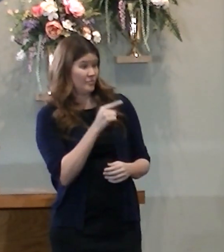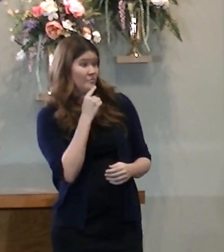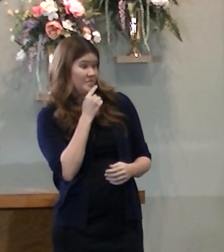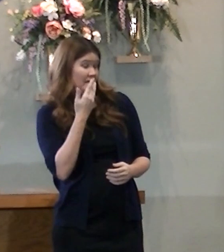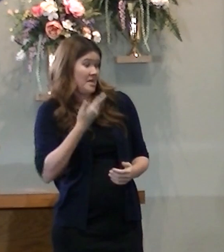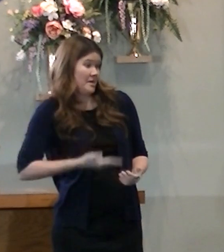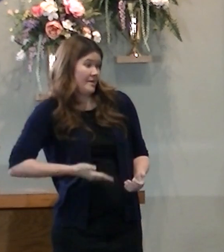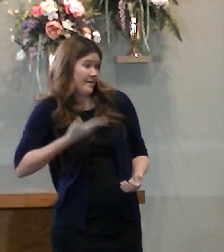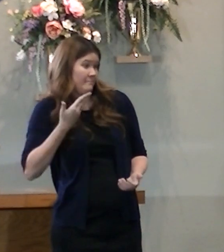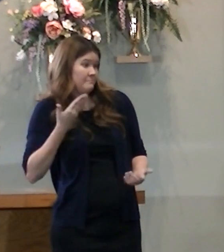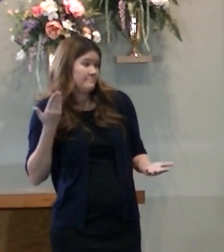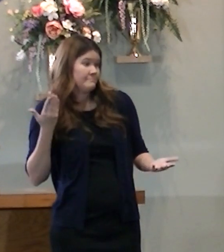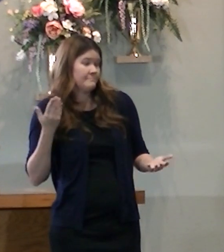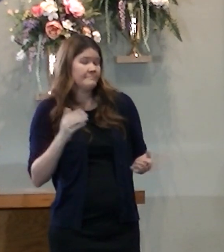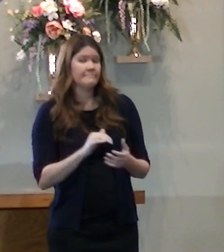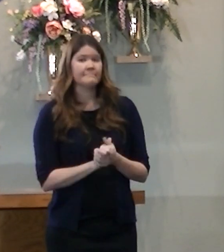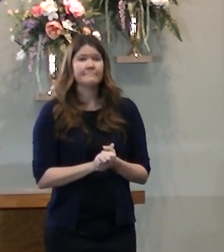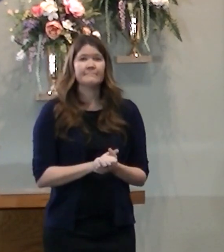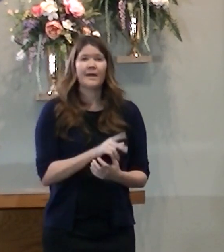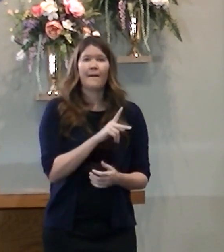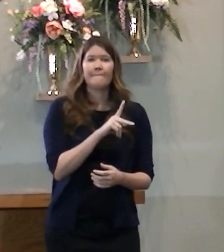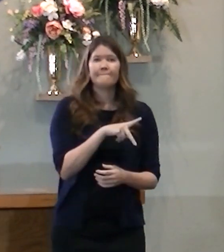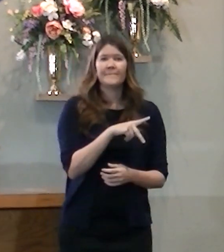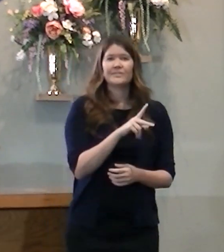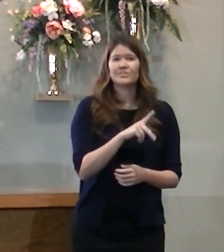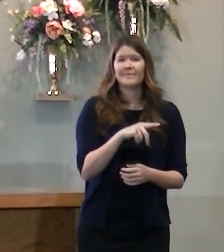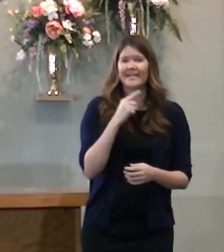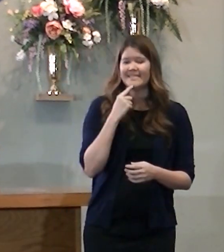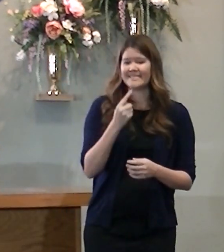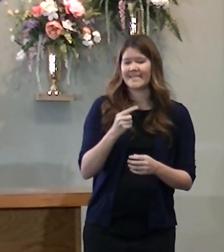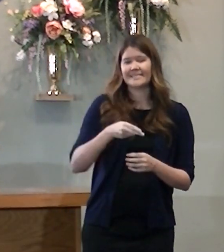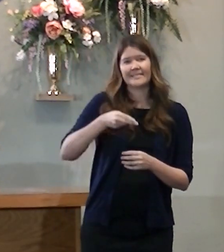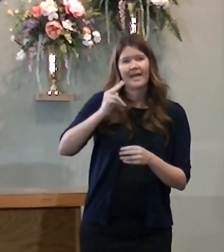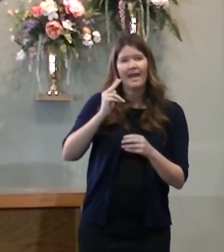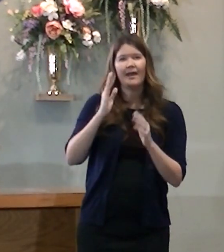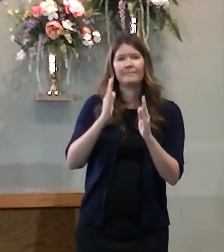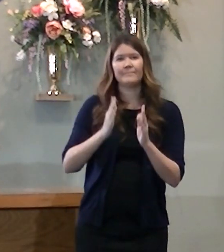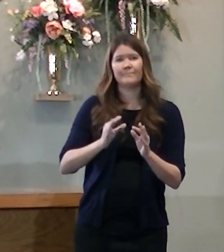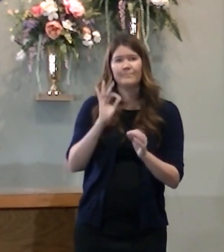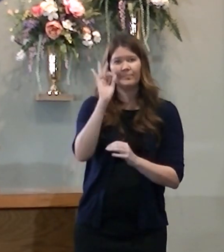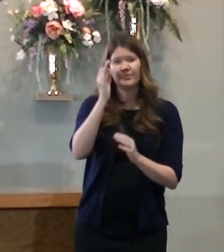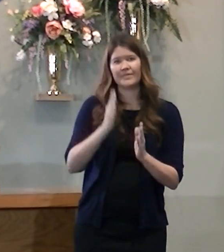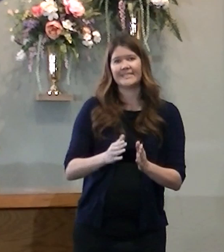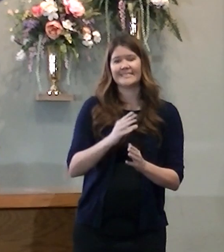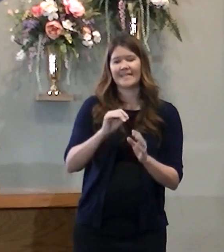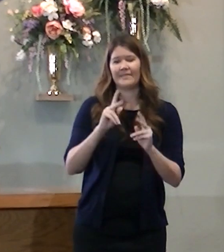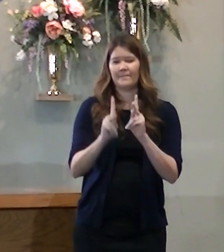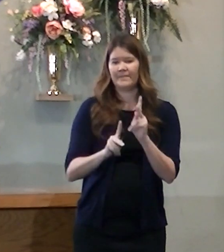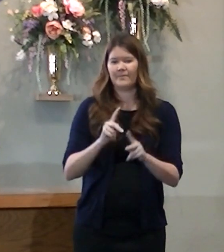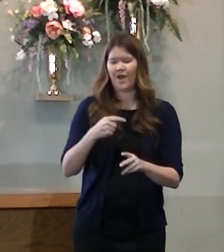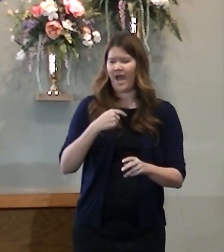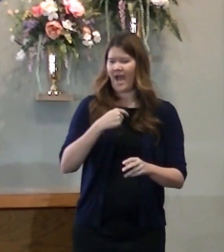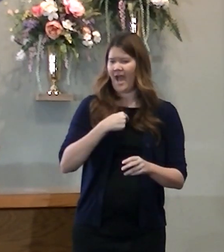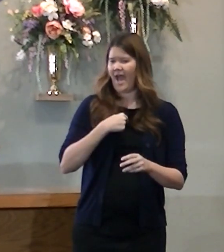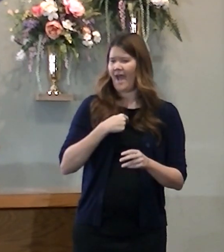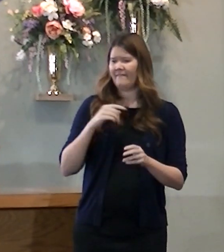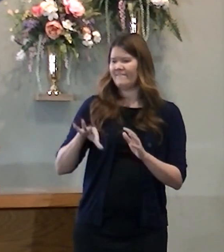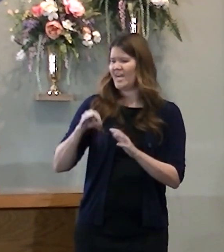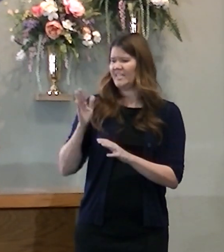so." Then Pilate said to the chief priest and the crowds, "I find no guilt in this